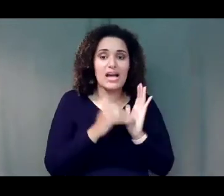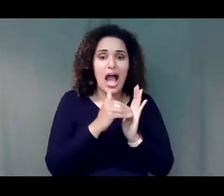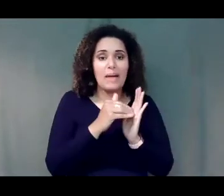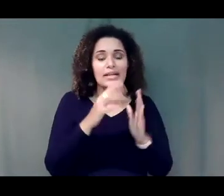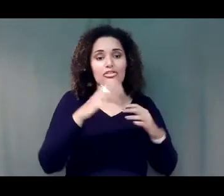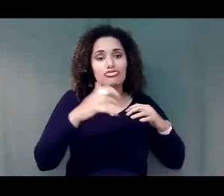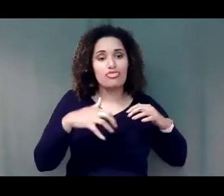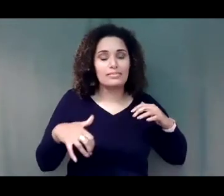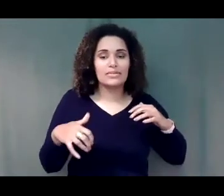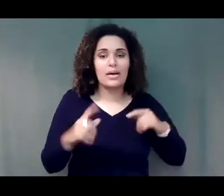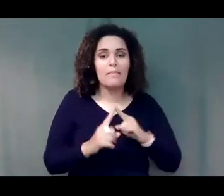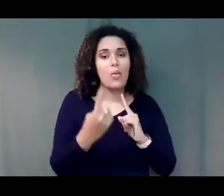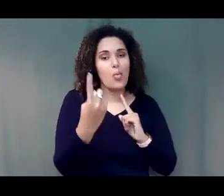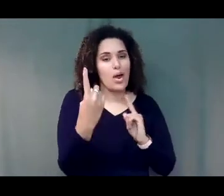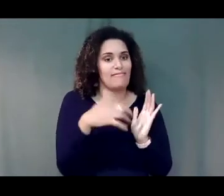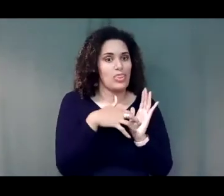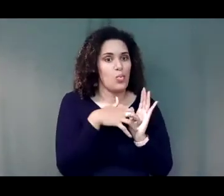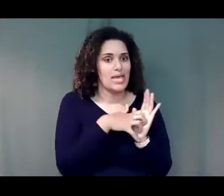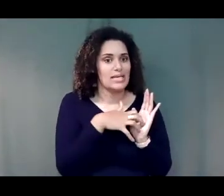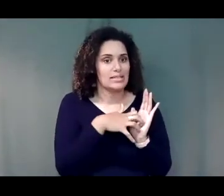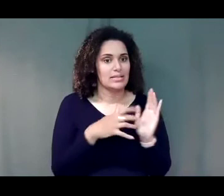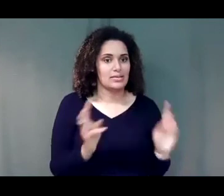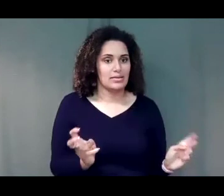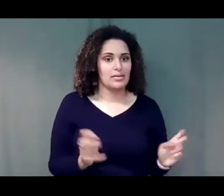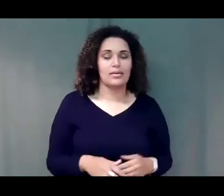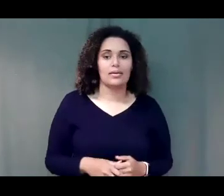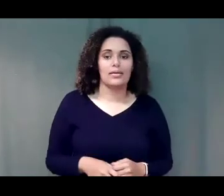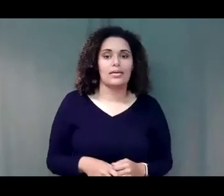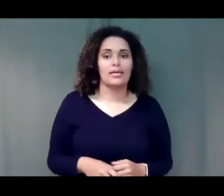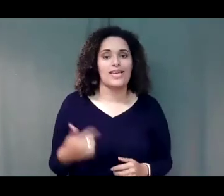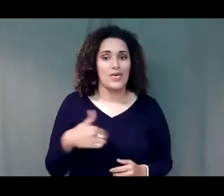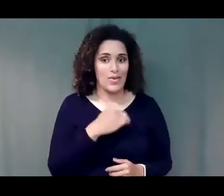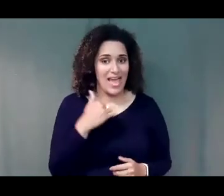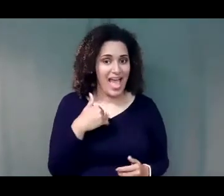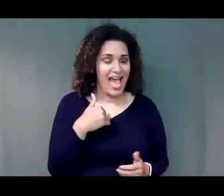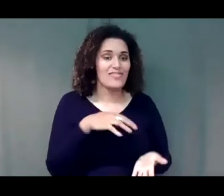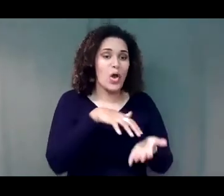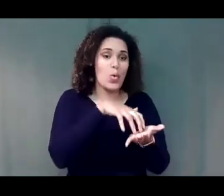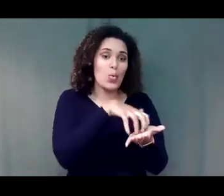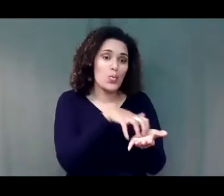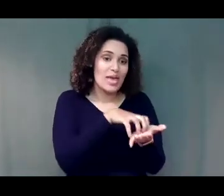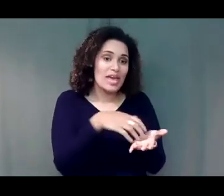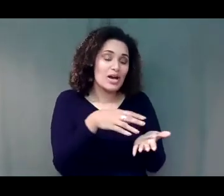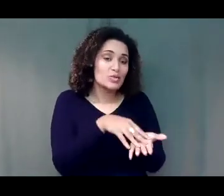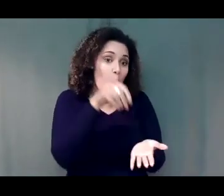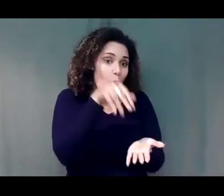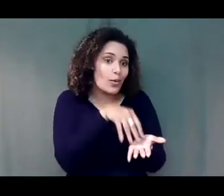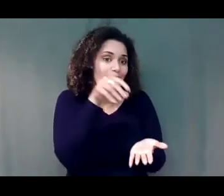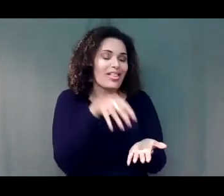there, one of the weakest. So we have a really weak soil. We put it on really weak